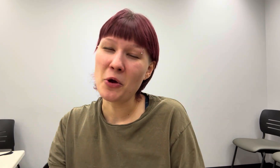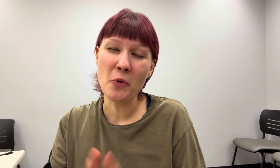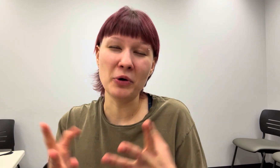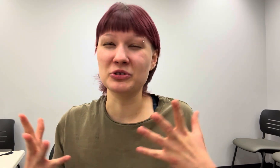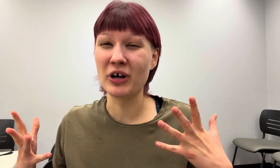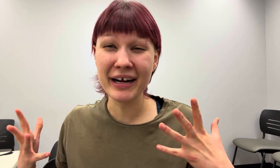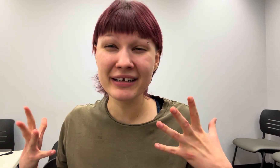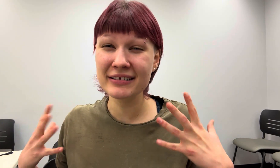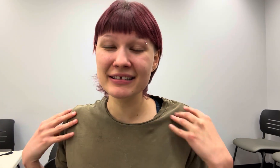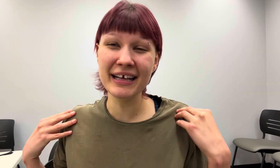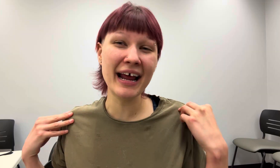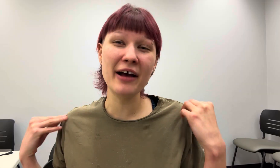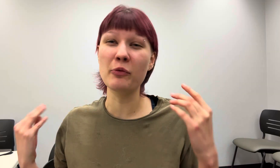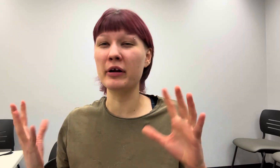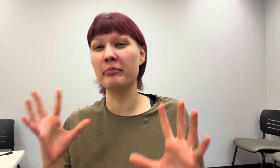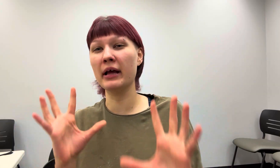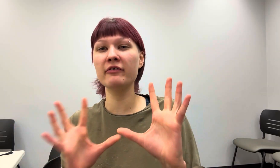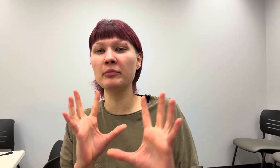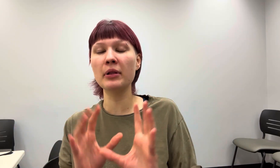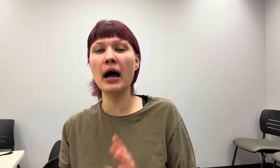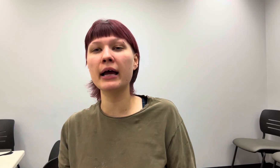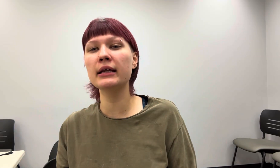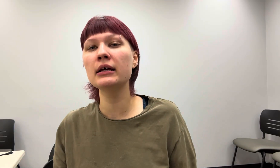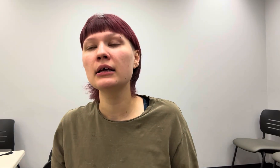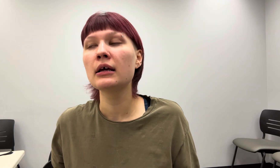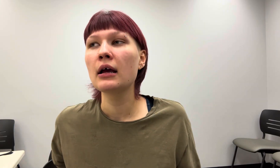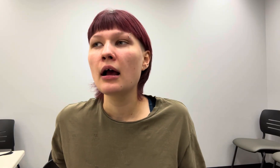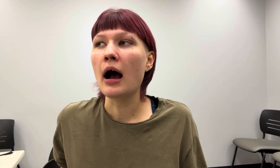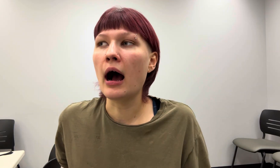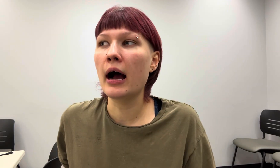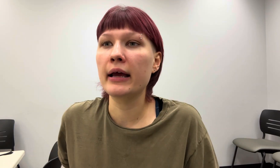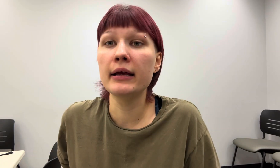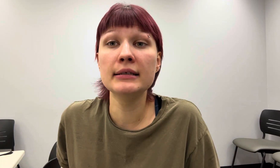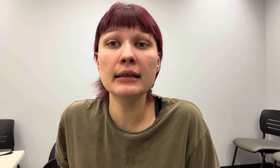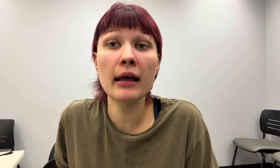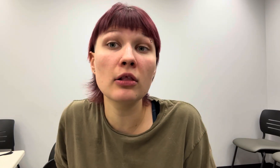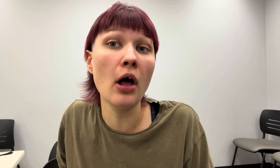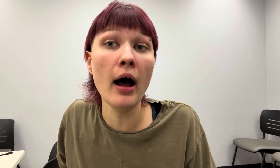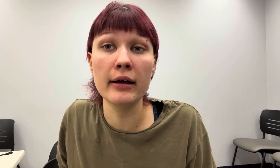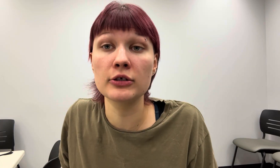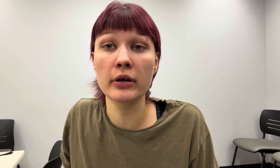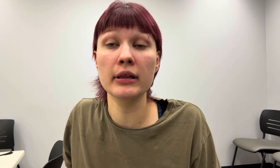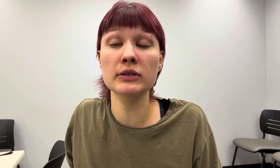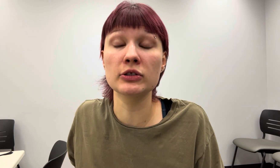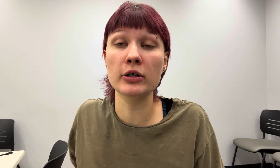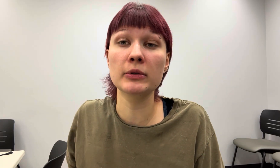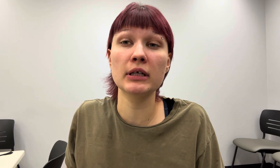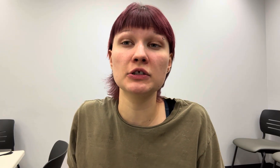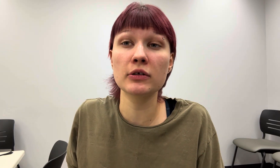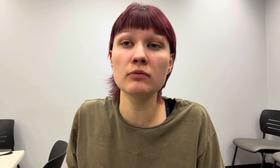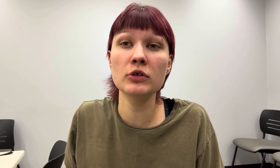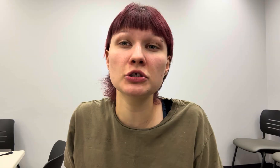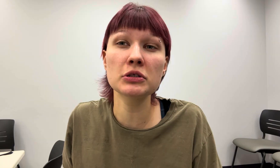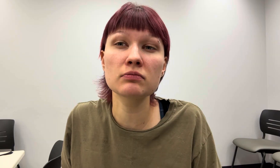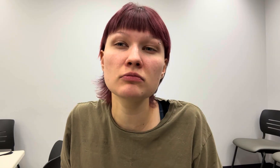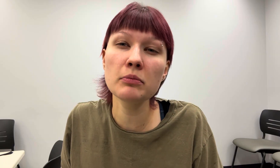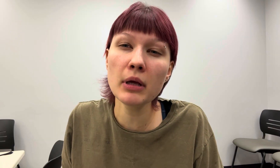what it was trying to get at, what it might have implied. I did that a lot during this interpretation, which is maybe a